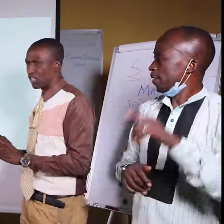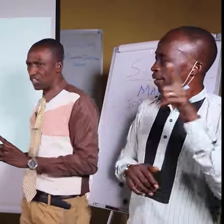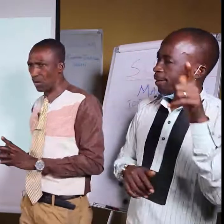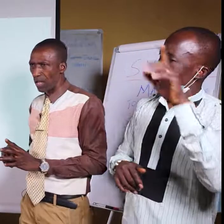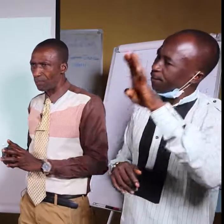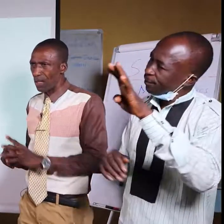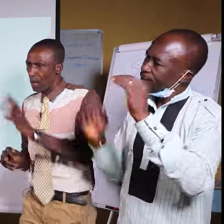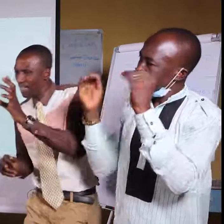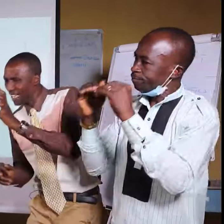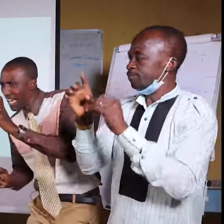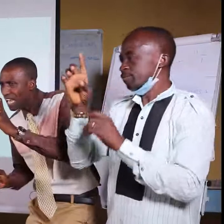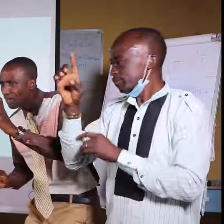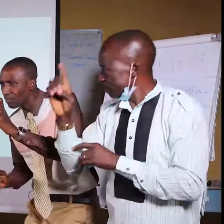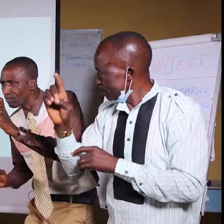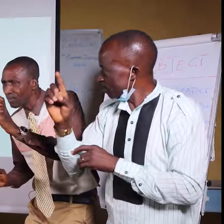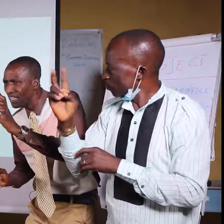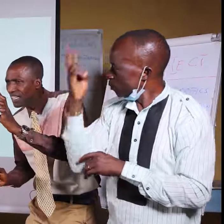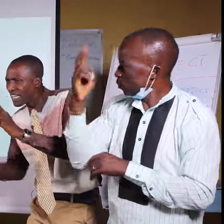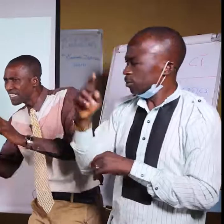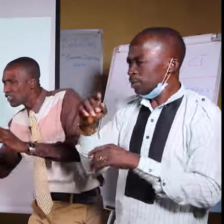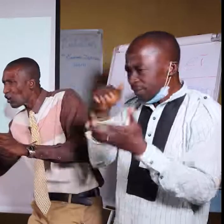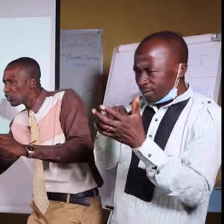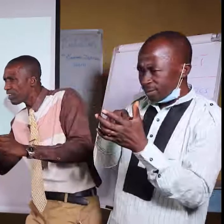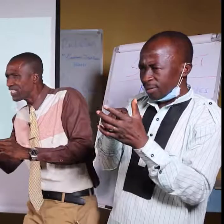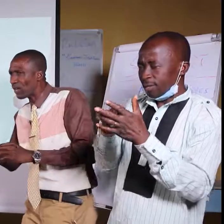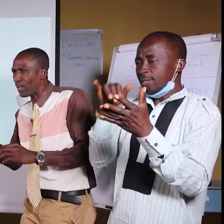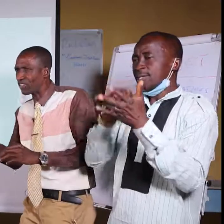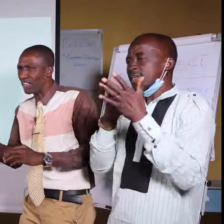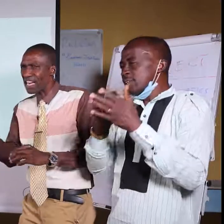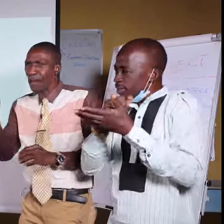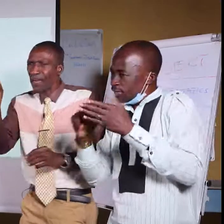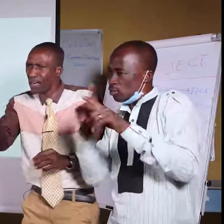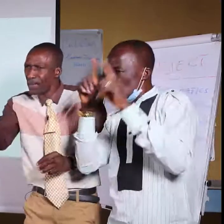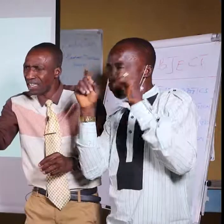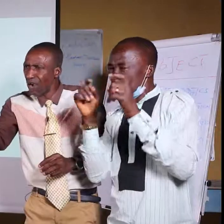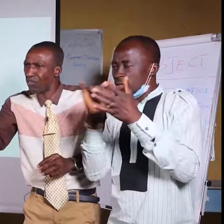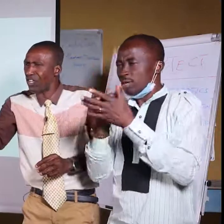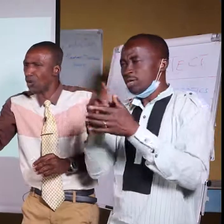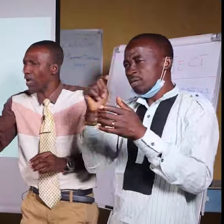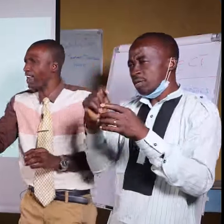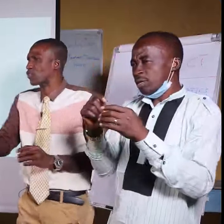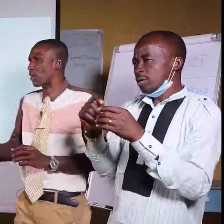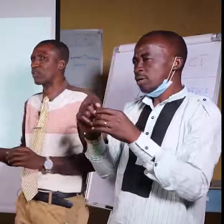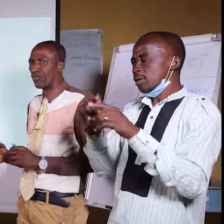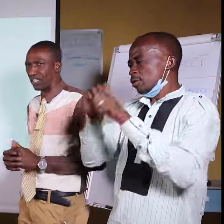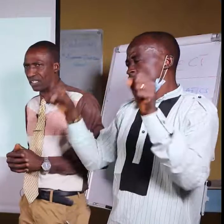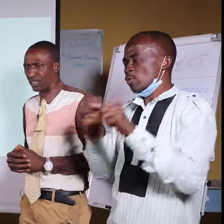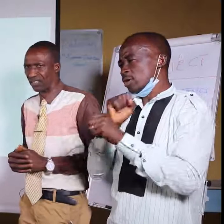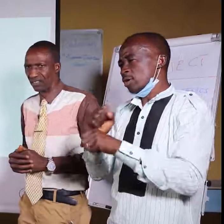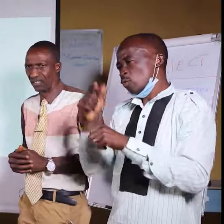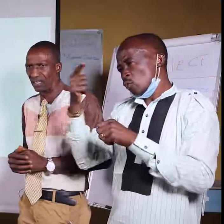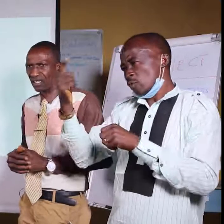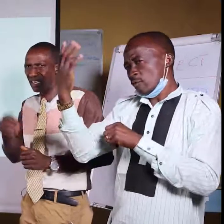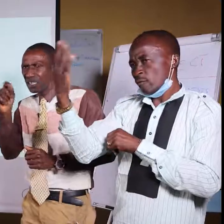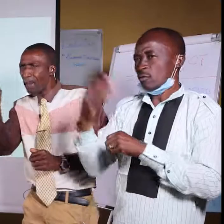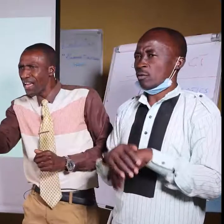equals to d square. But again, it is also written in the question that the perimeter of the square is 24